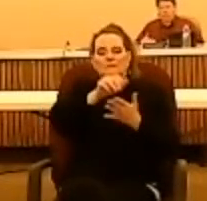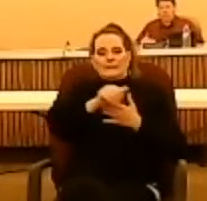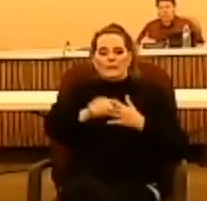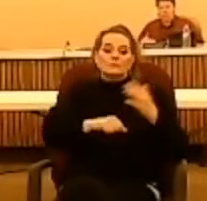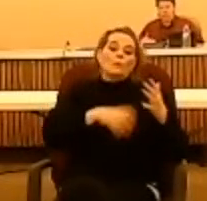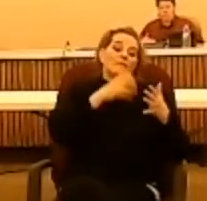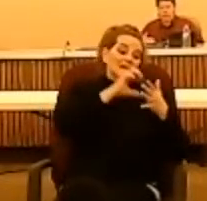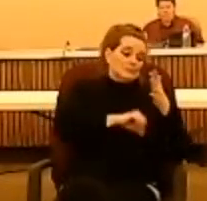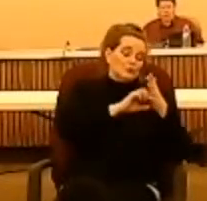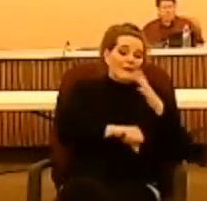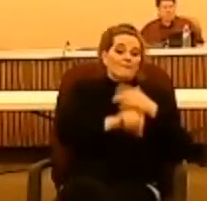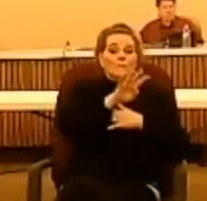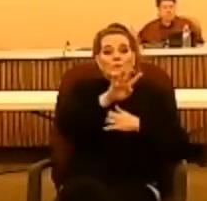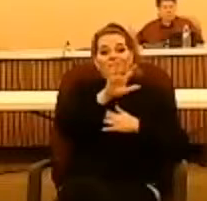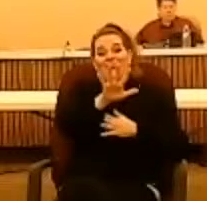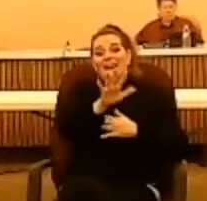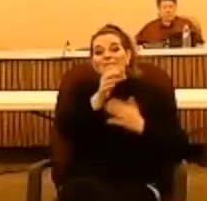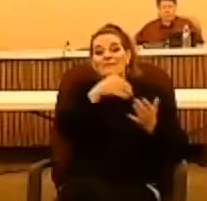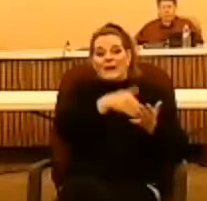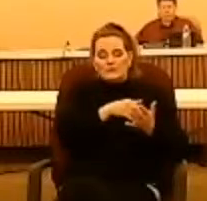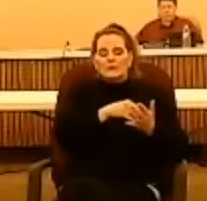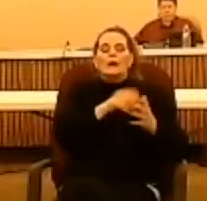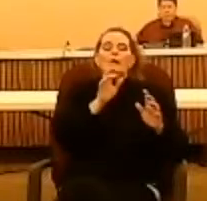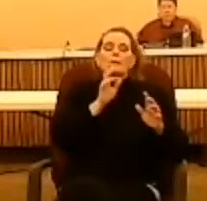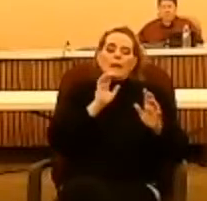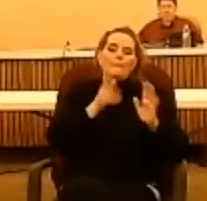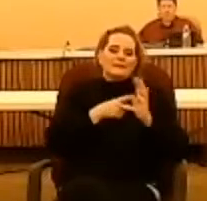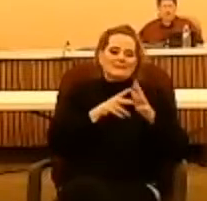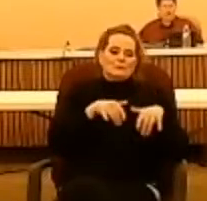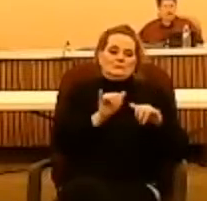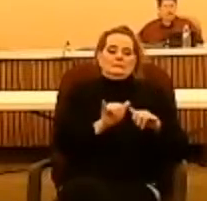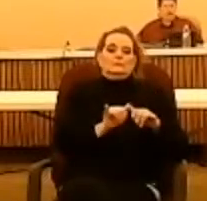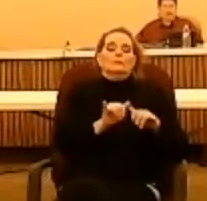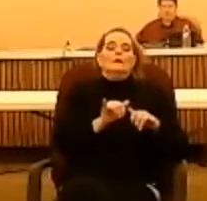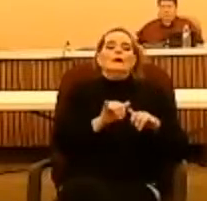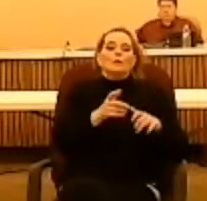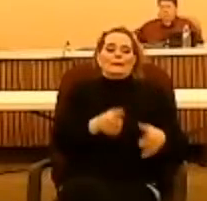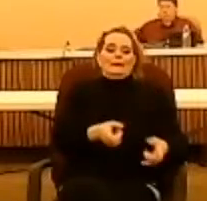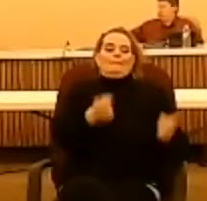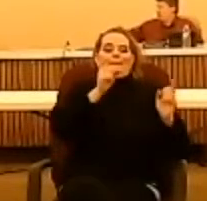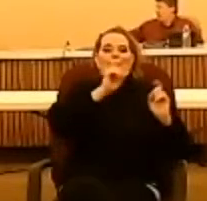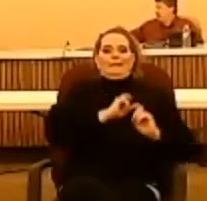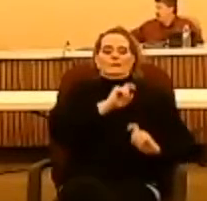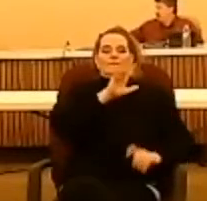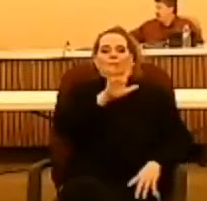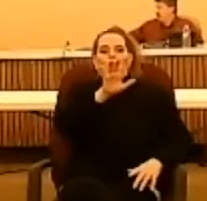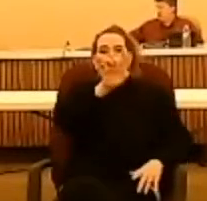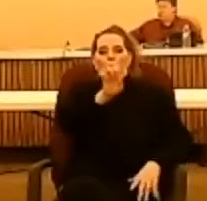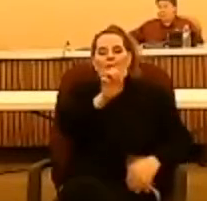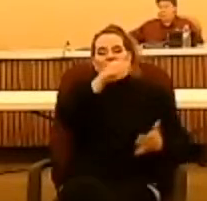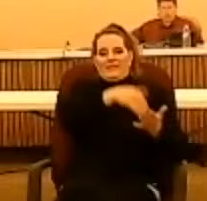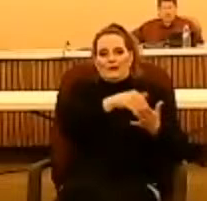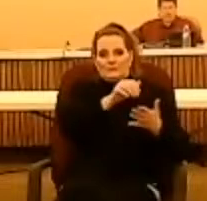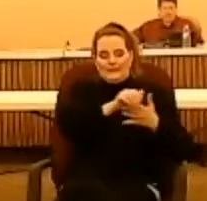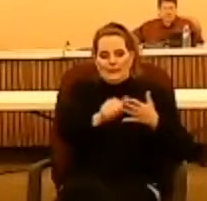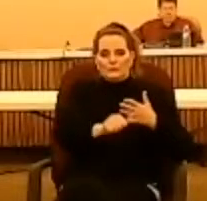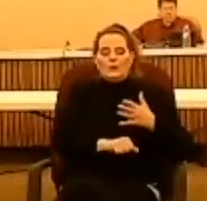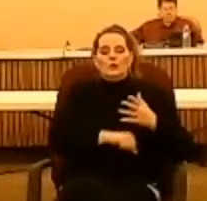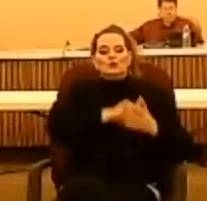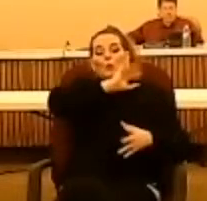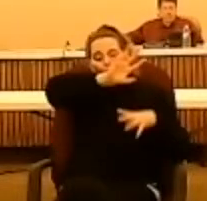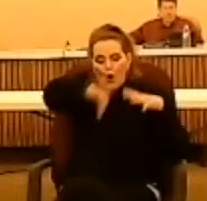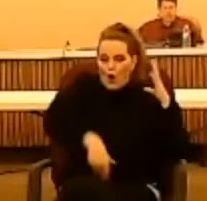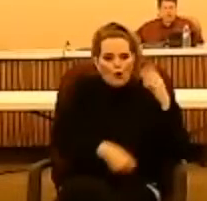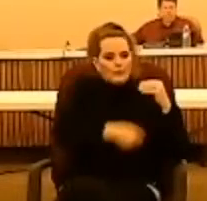subtract out the 45, that means they'll still put an additional $51,000 into the general contribution. So their total